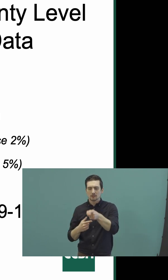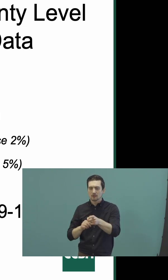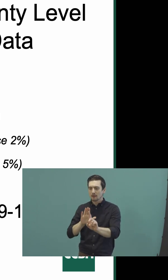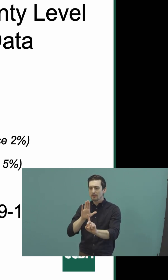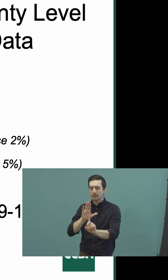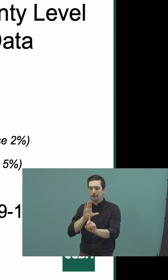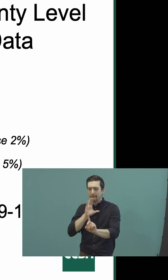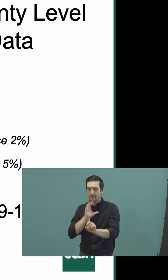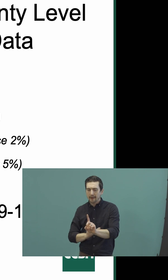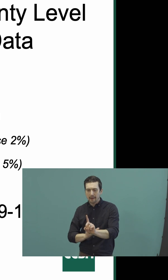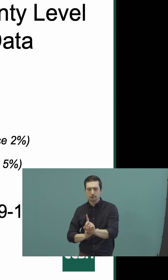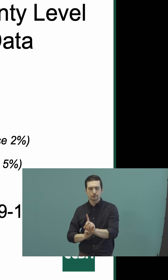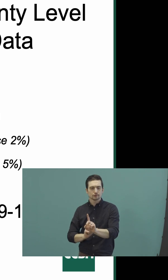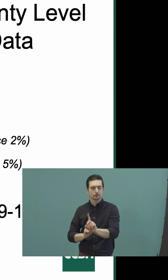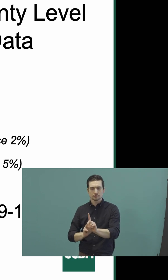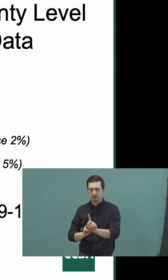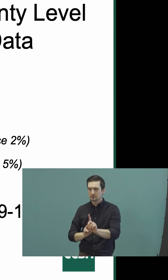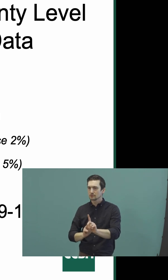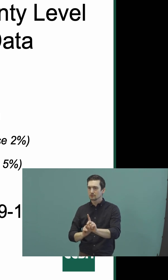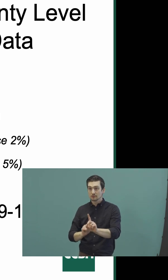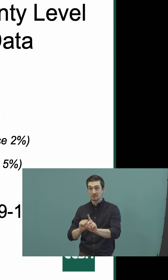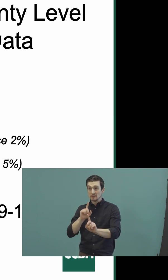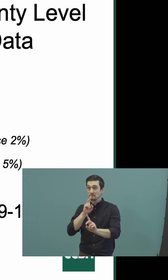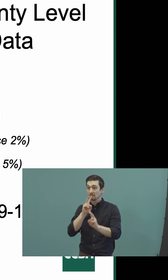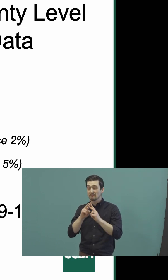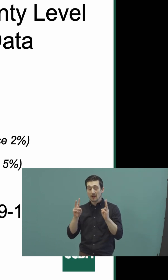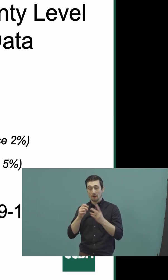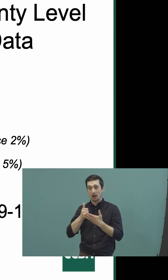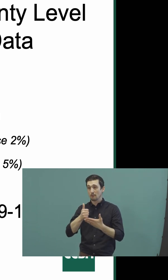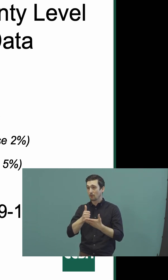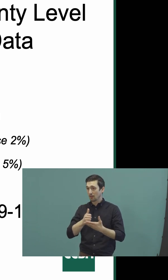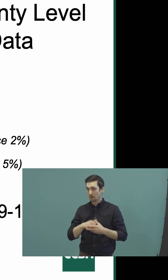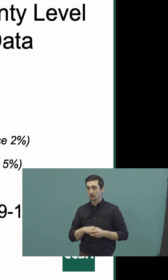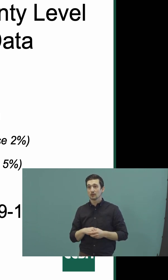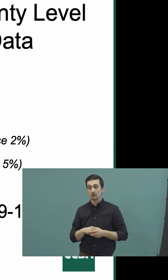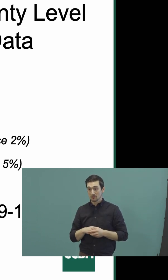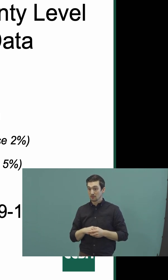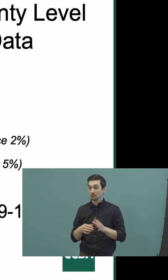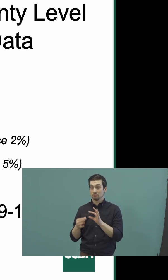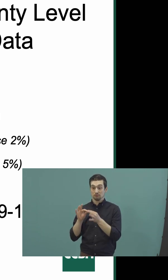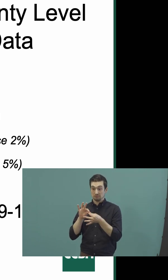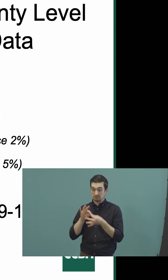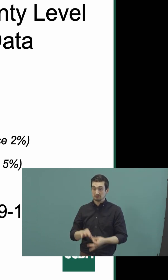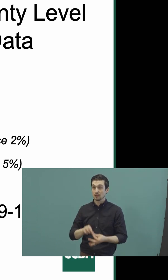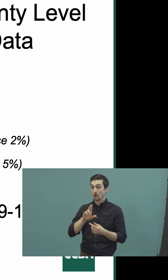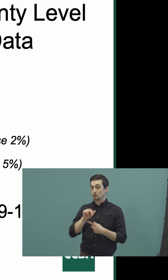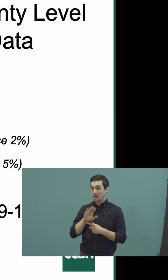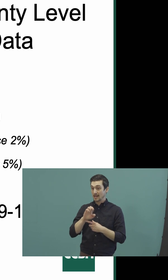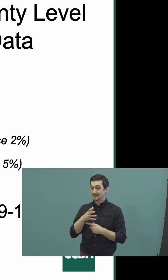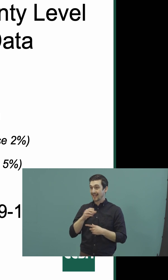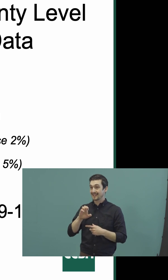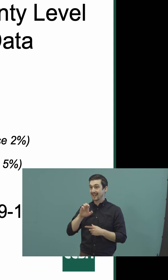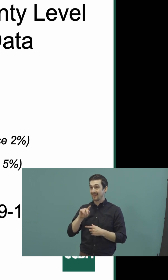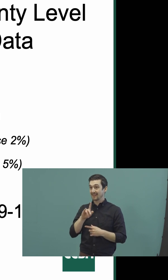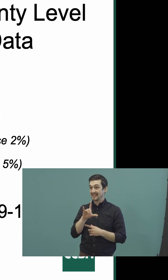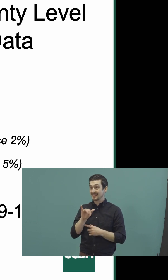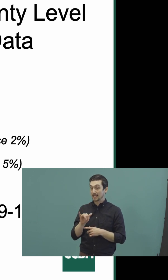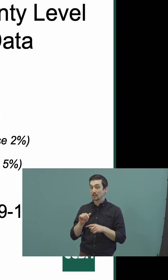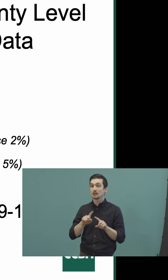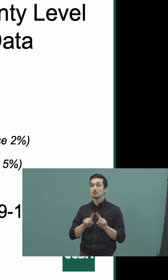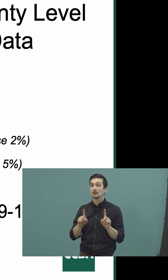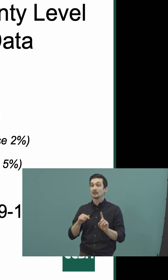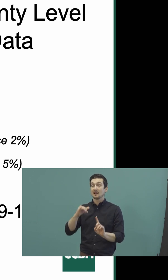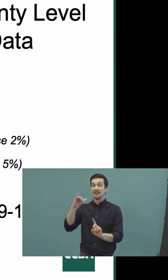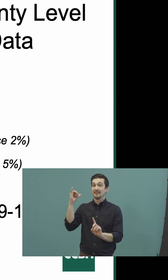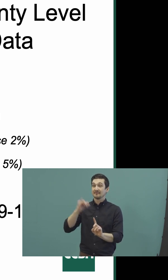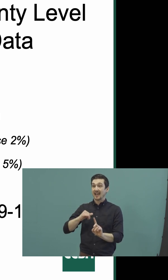age and demographics around lots of different things, including race and ethnicity of those who've been tested. But those